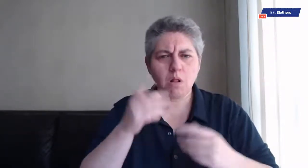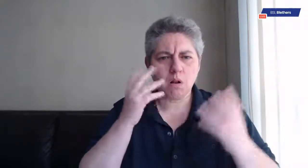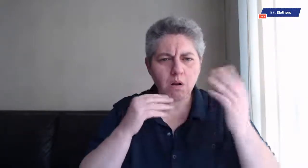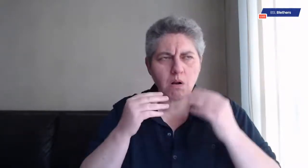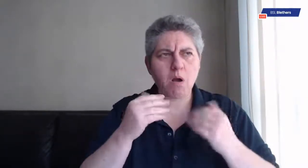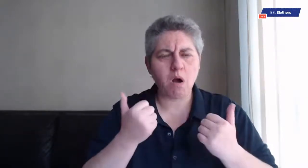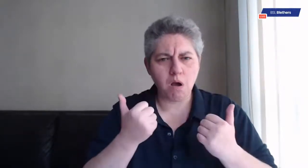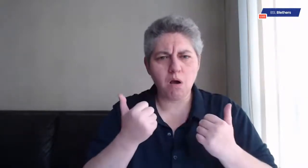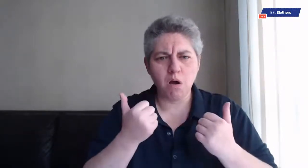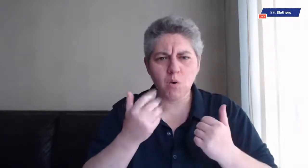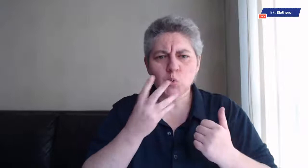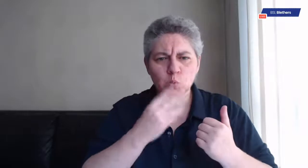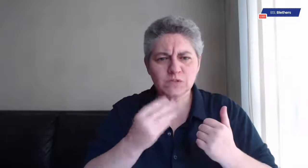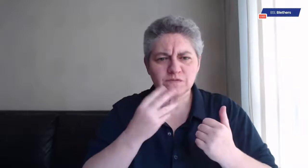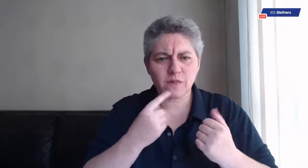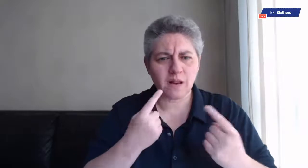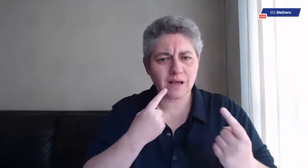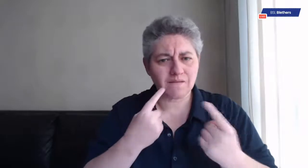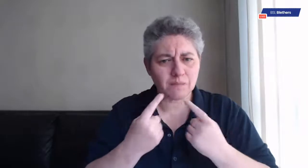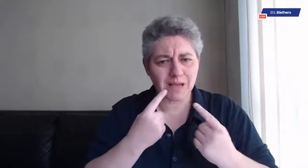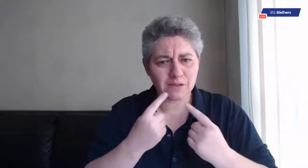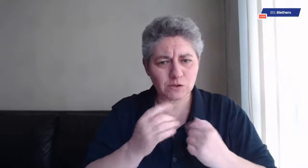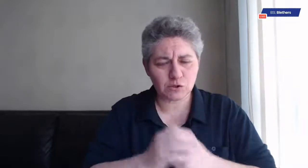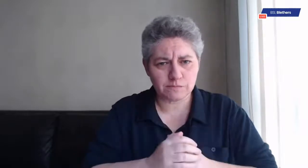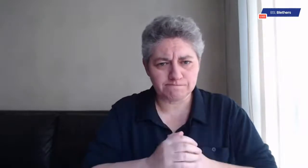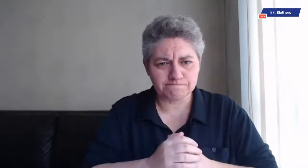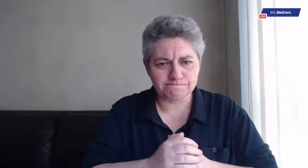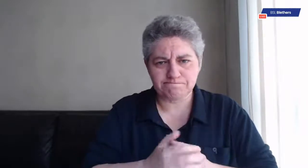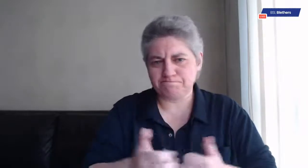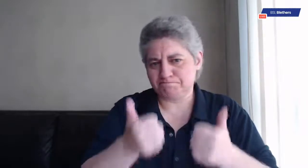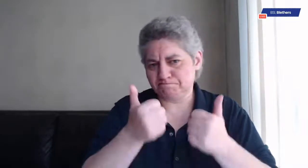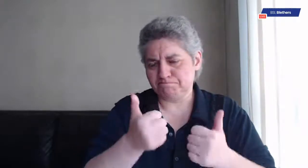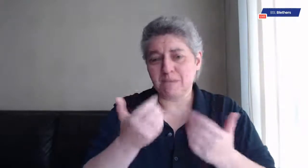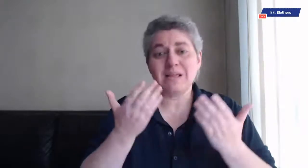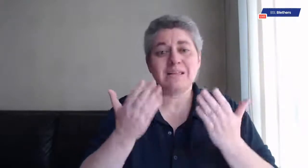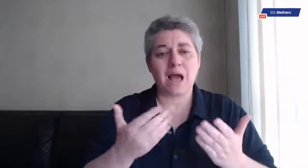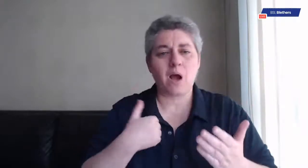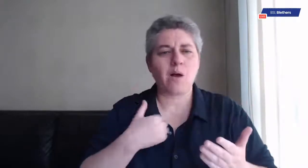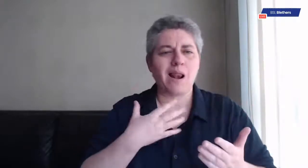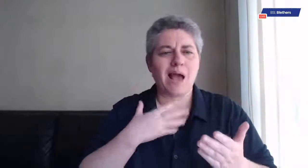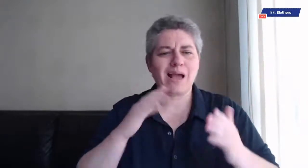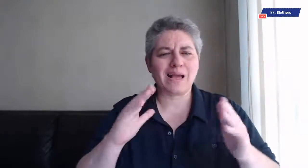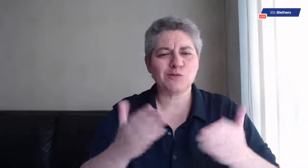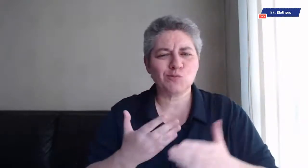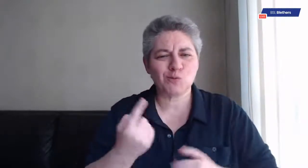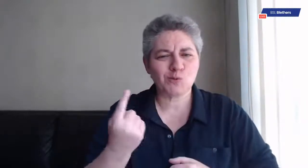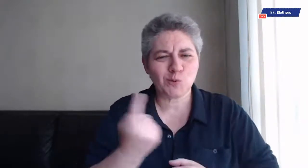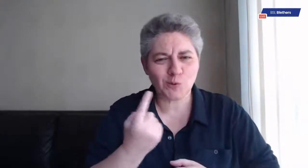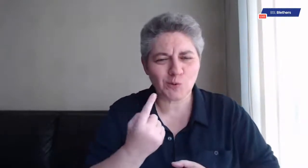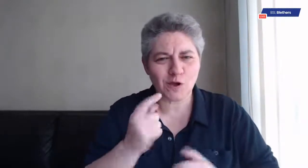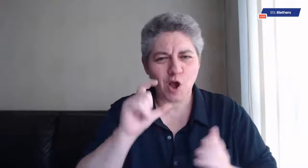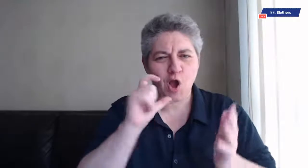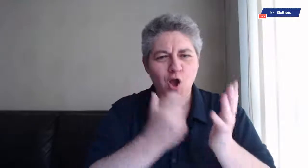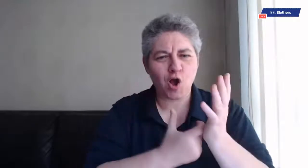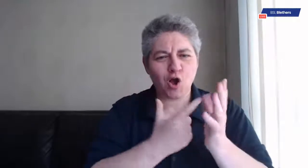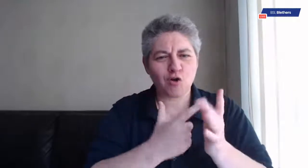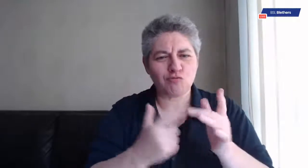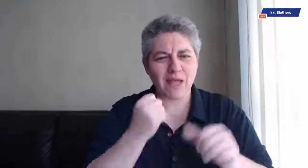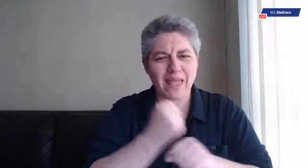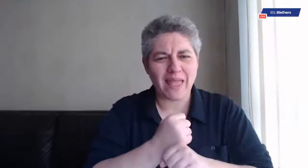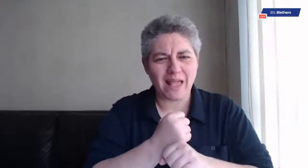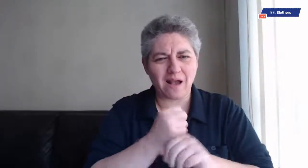just prepare for that. And the information is so useful, but it can be sensitive.